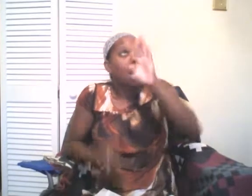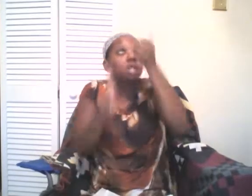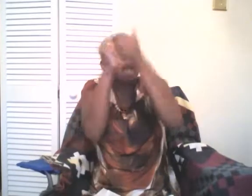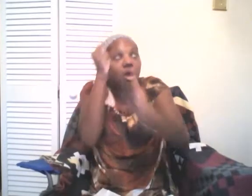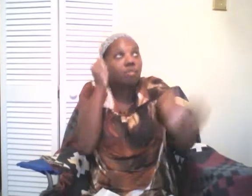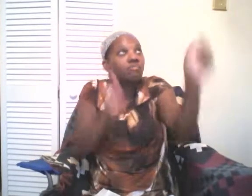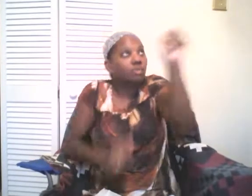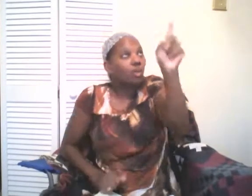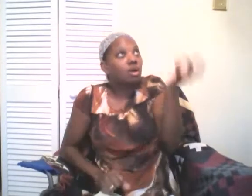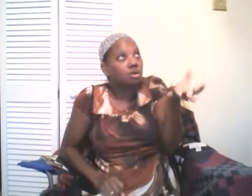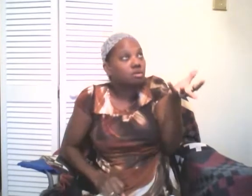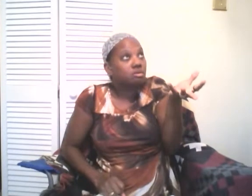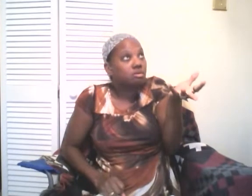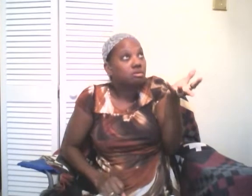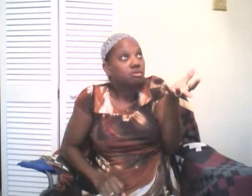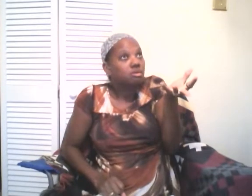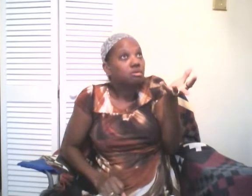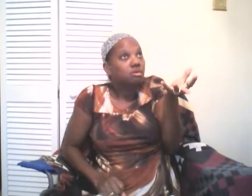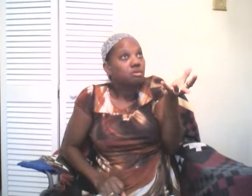is everywhere.